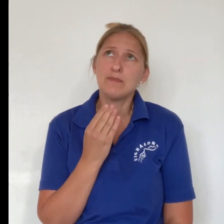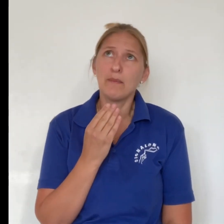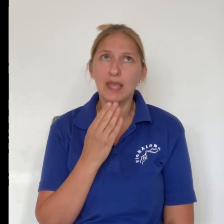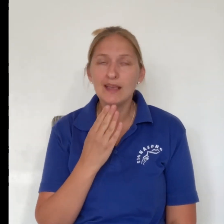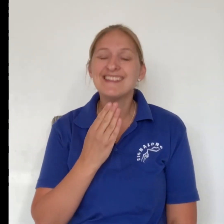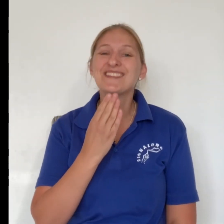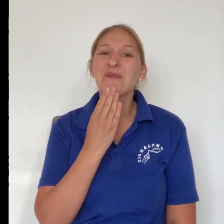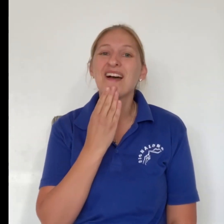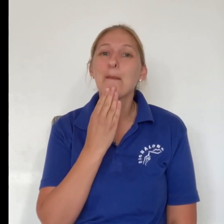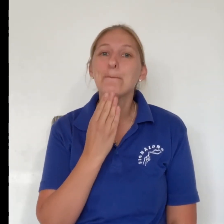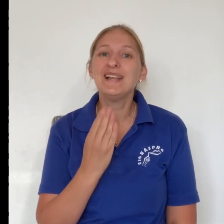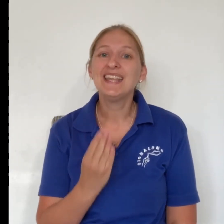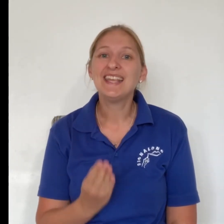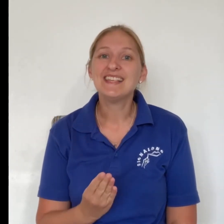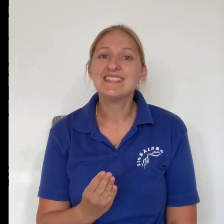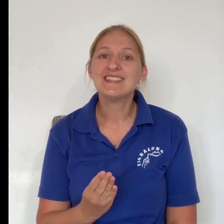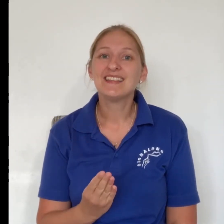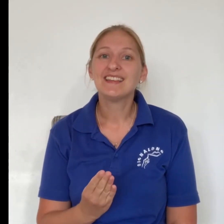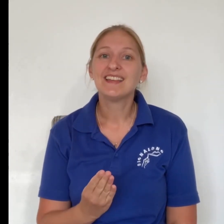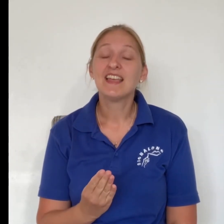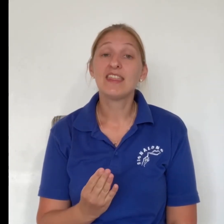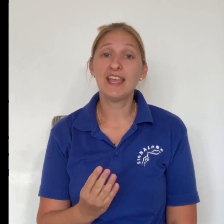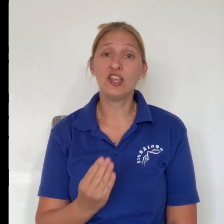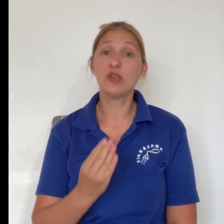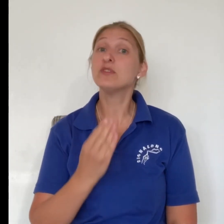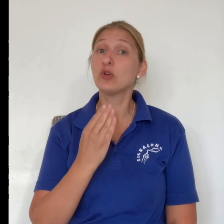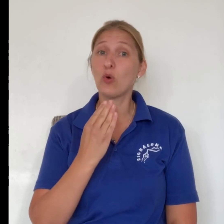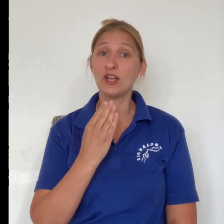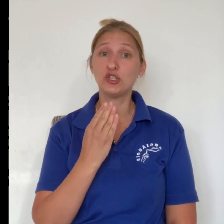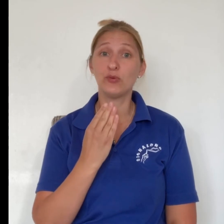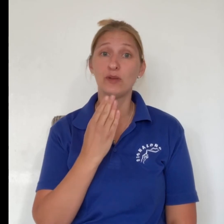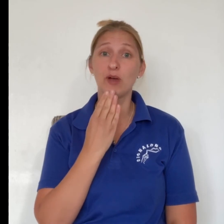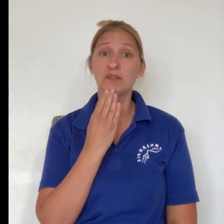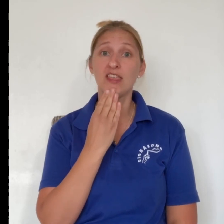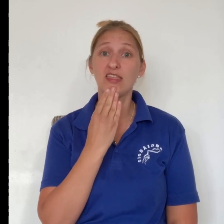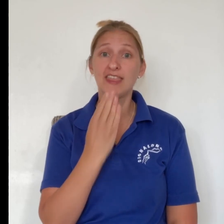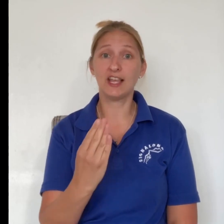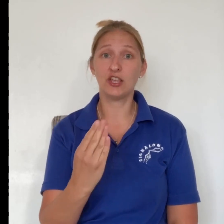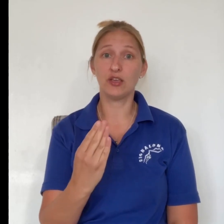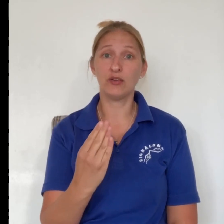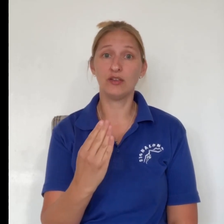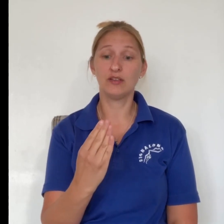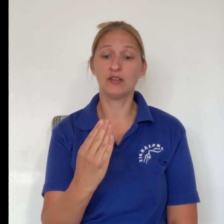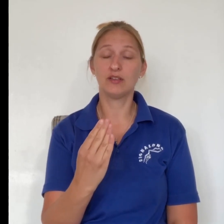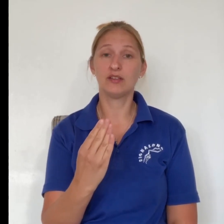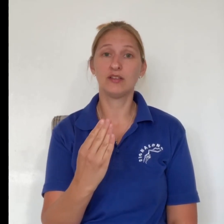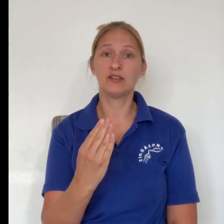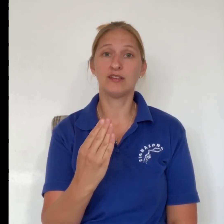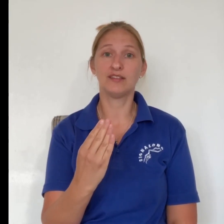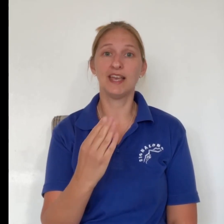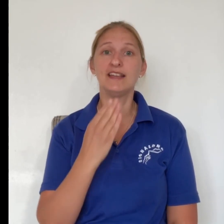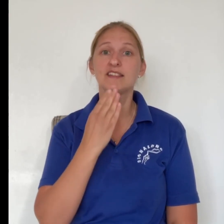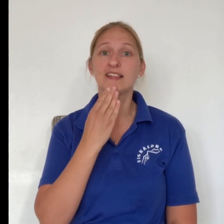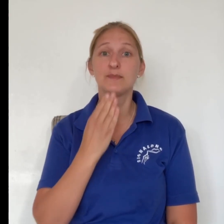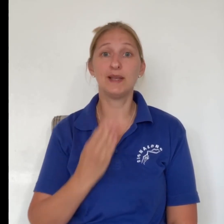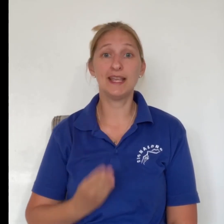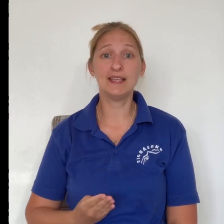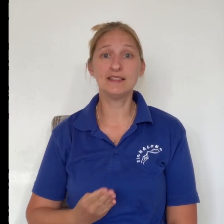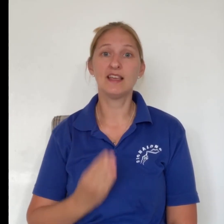mummy. So we are please. Thank you is quite short and abrupt. Thank you. Okay, so that's please